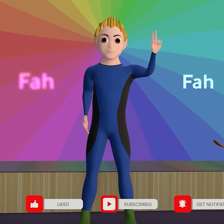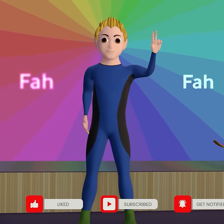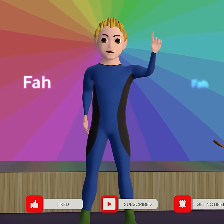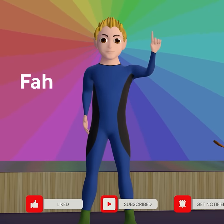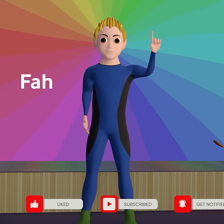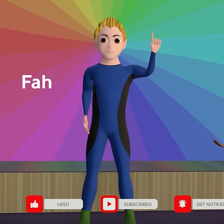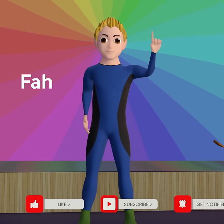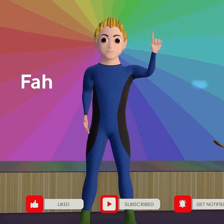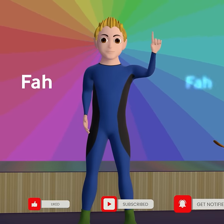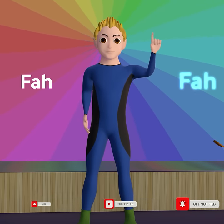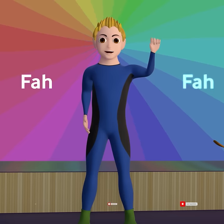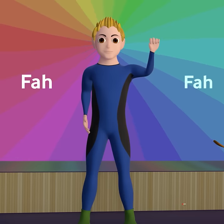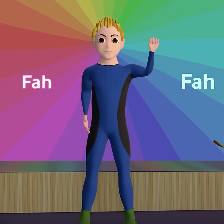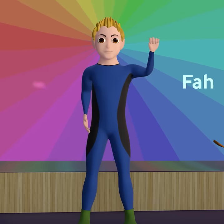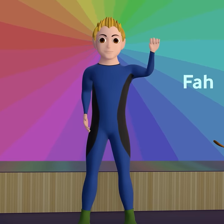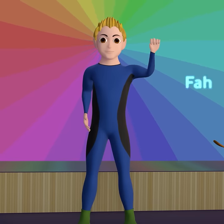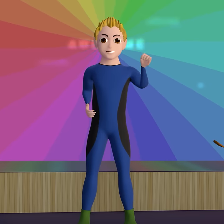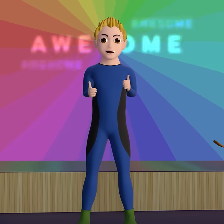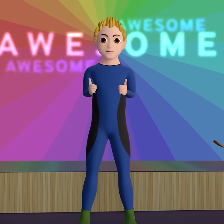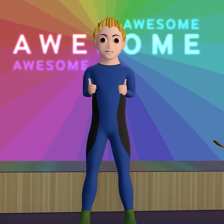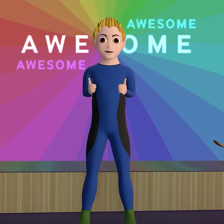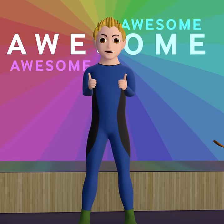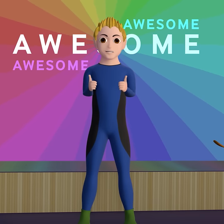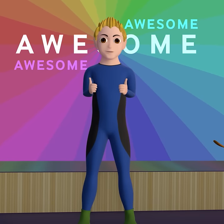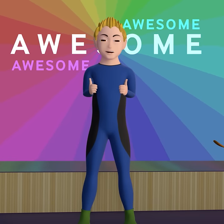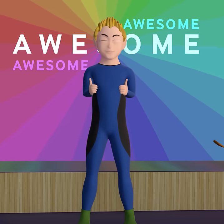F, F. You're awesome!